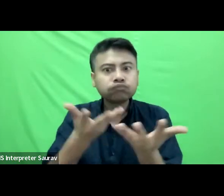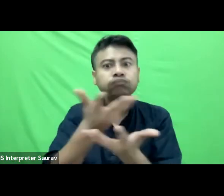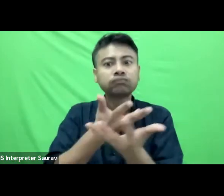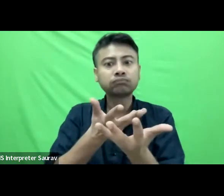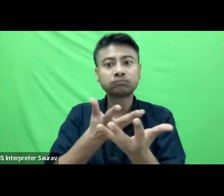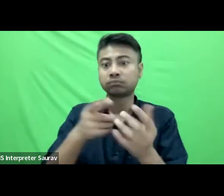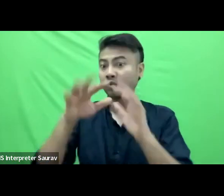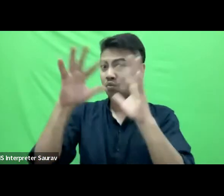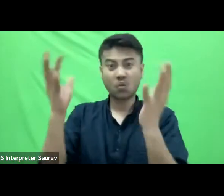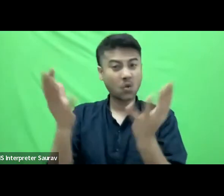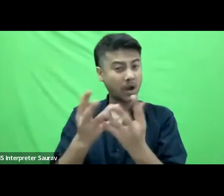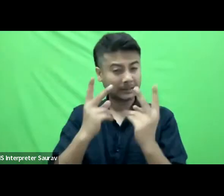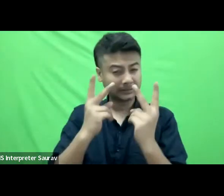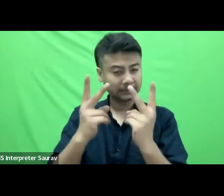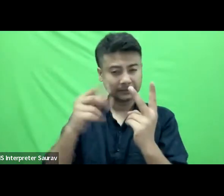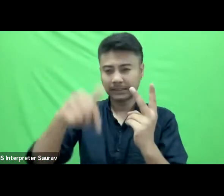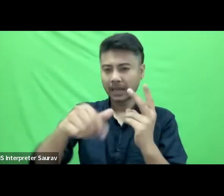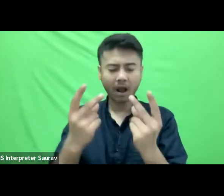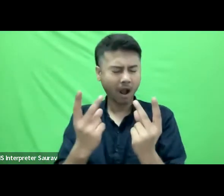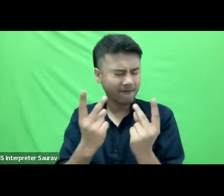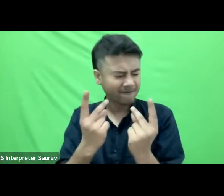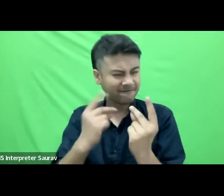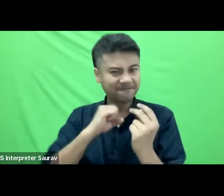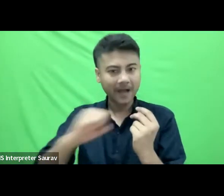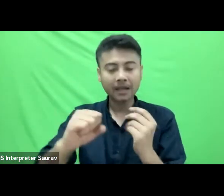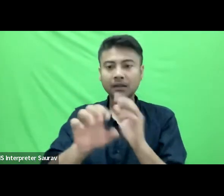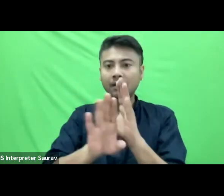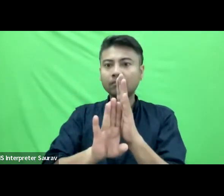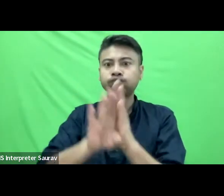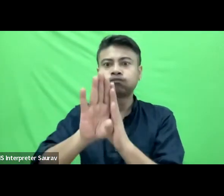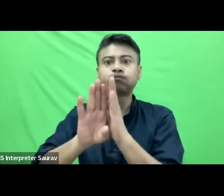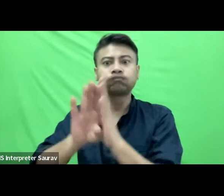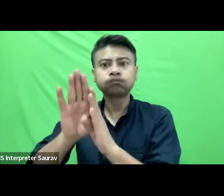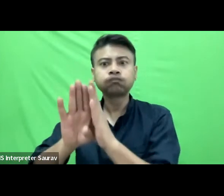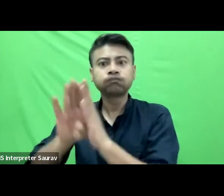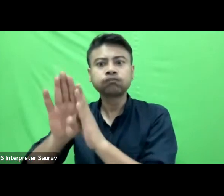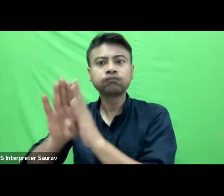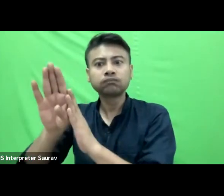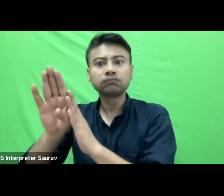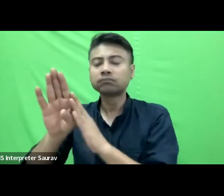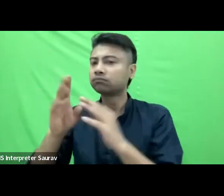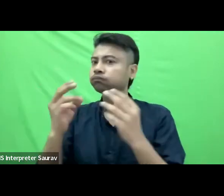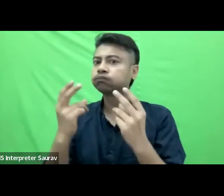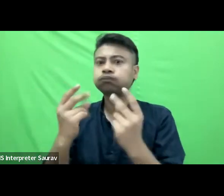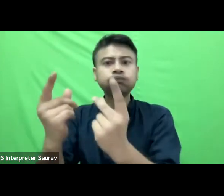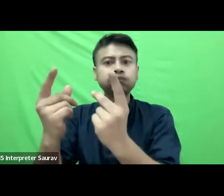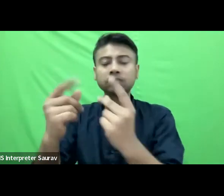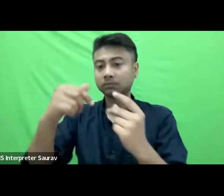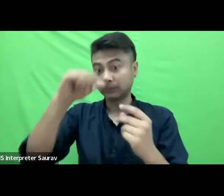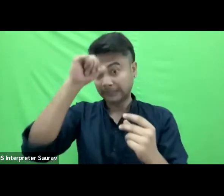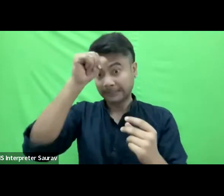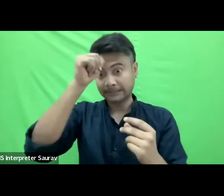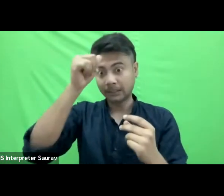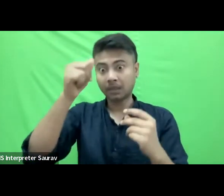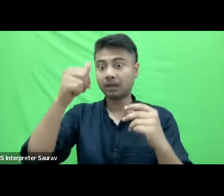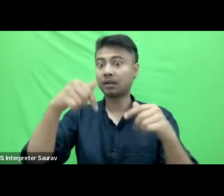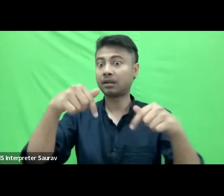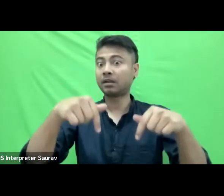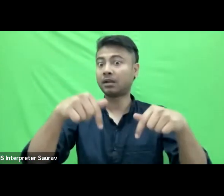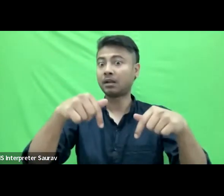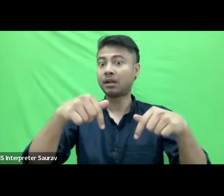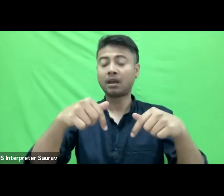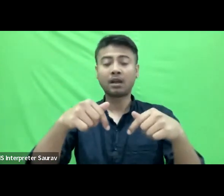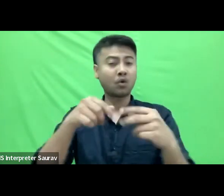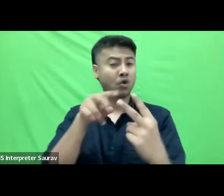a rapid rate. And, speaking from the perspective here in India, this is certainly true. Two mega trends